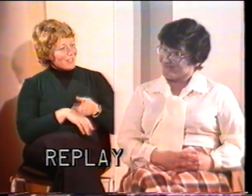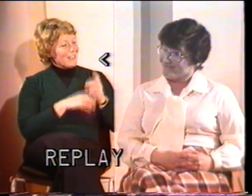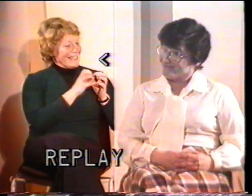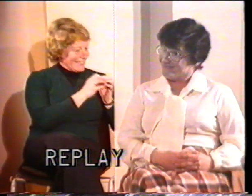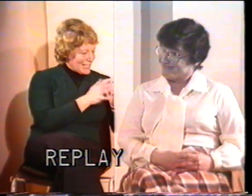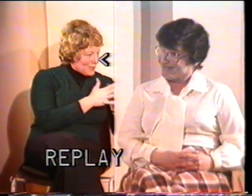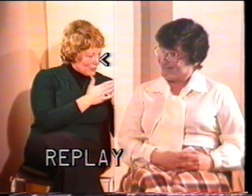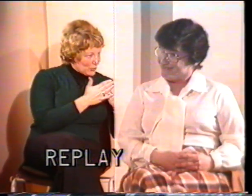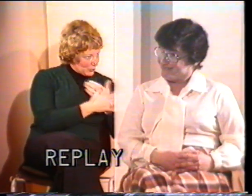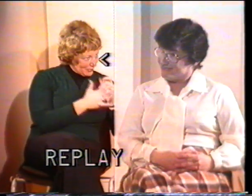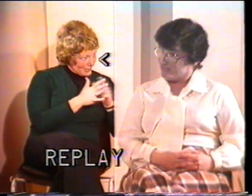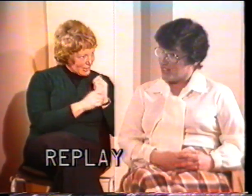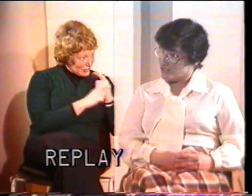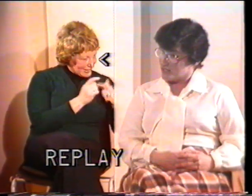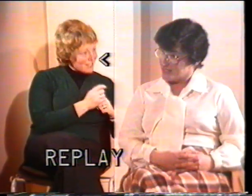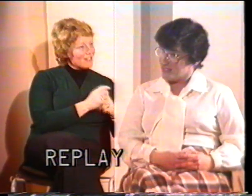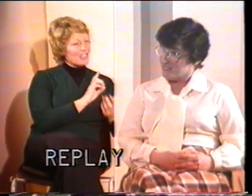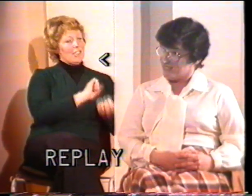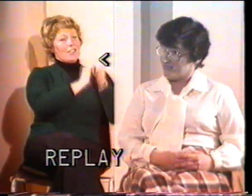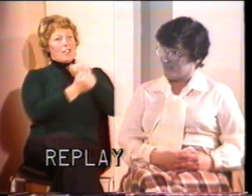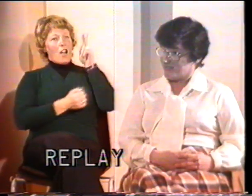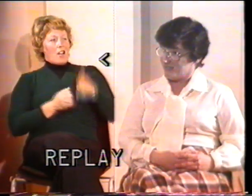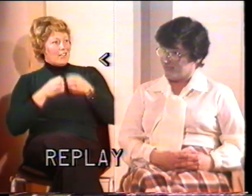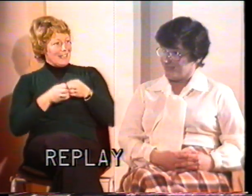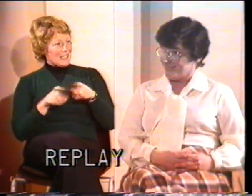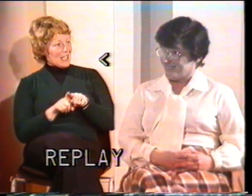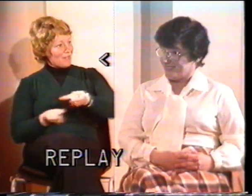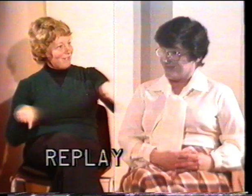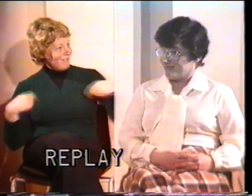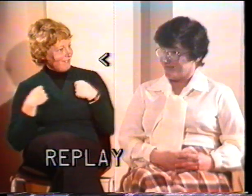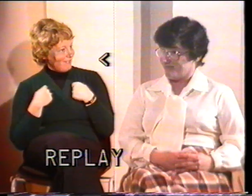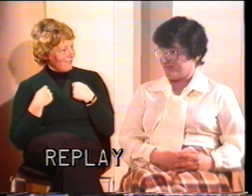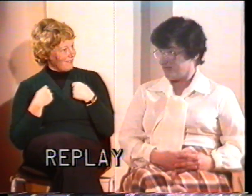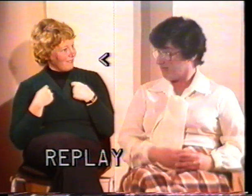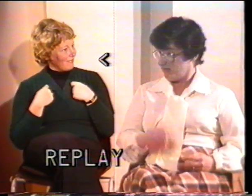It was hard work. They would have to learn the new Paget, and then they would have to change again to learn to be the same as us.